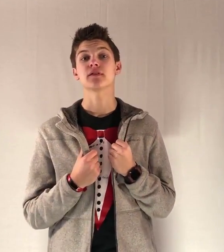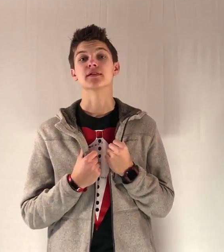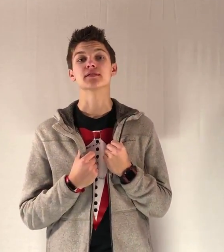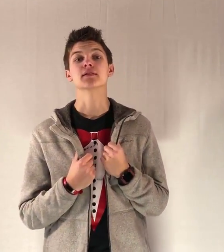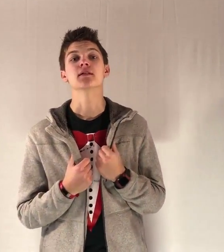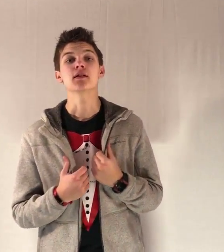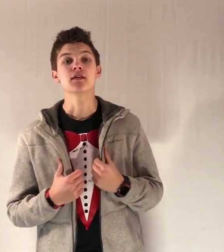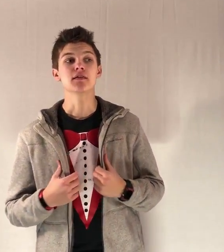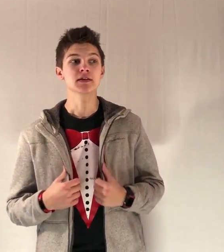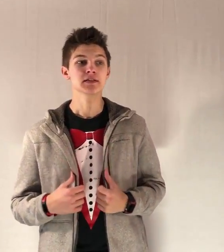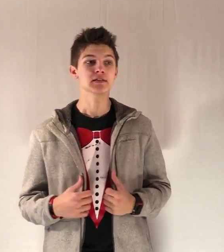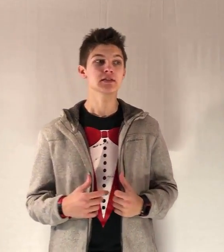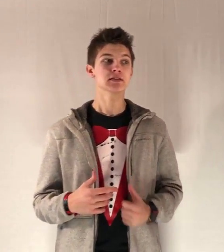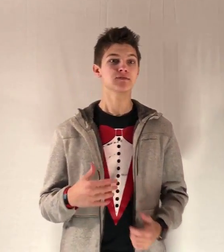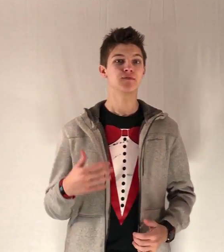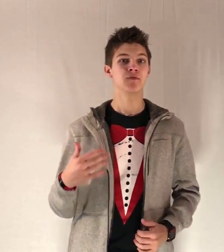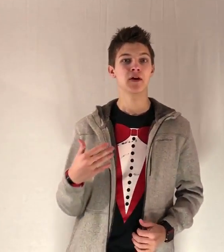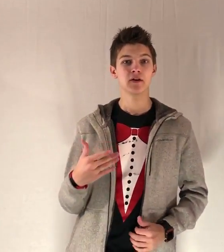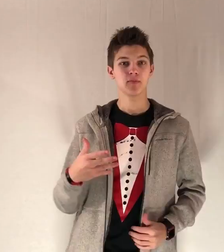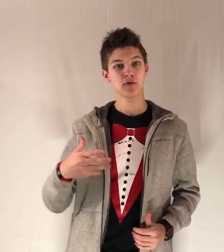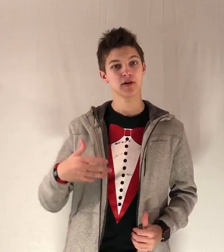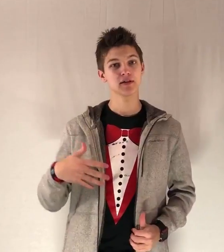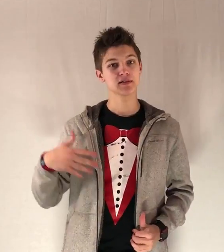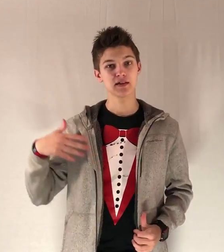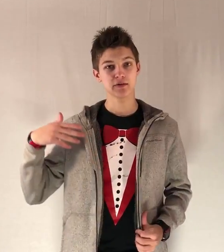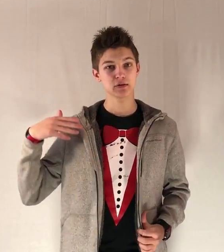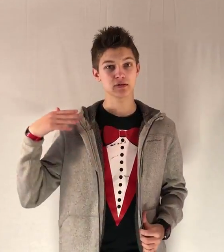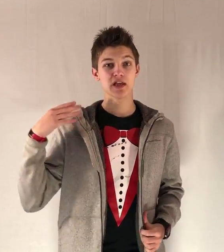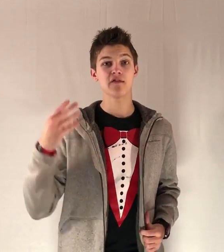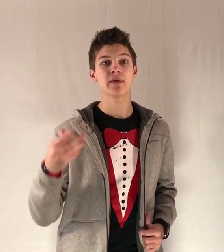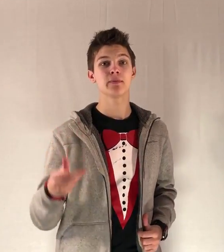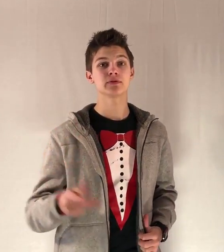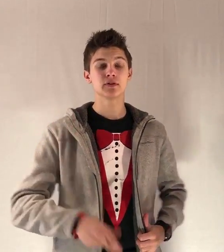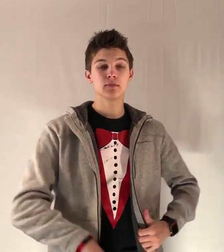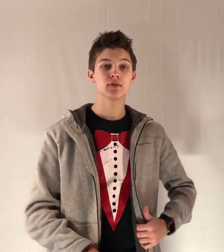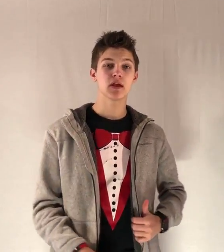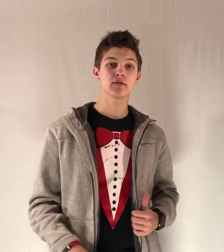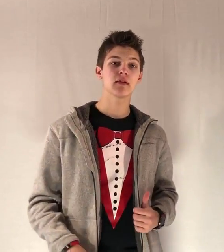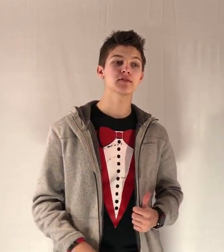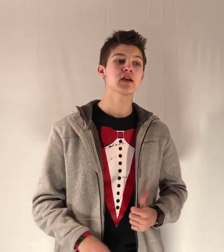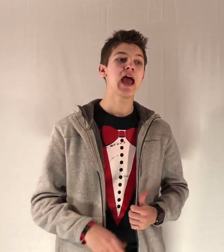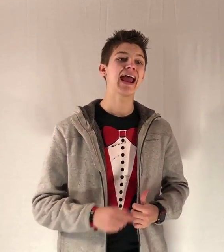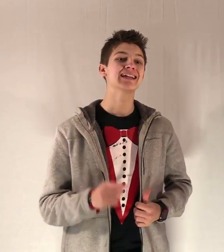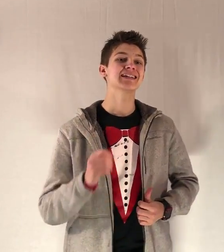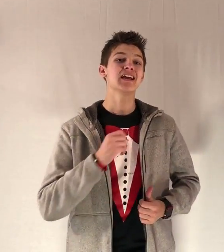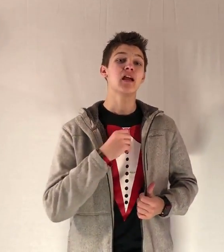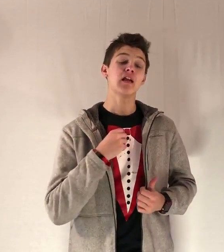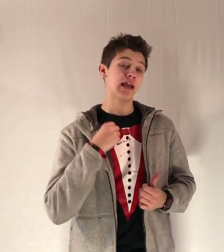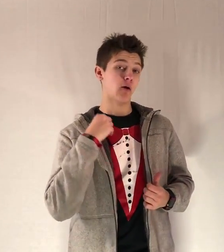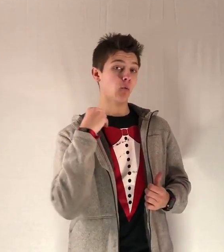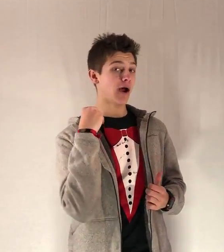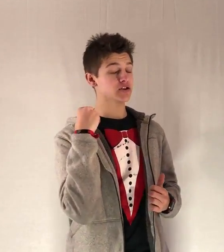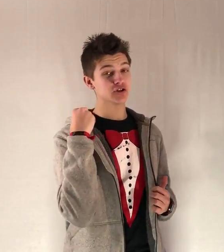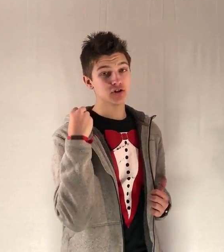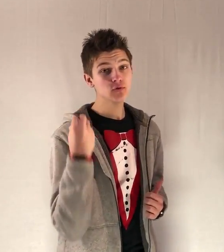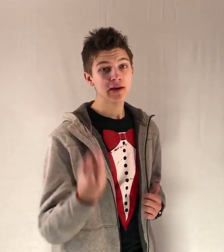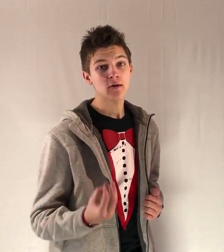this. This is very important because it allows deaf people to communicate with others, and now why should you care about